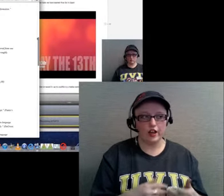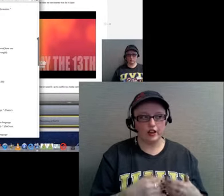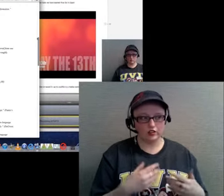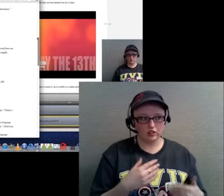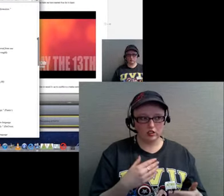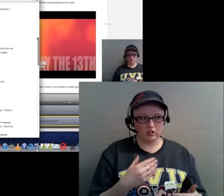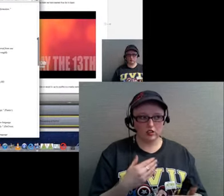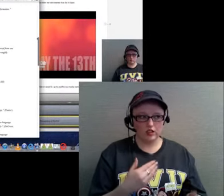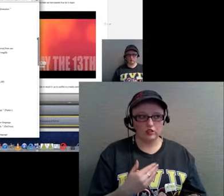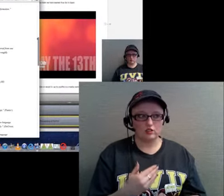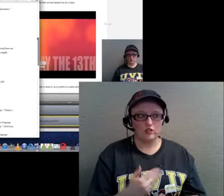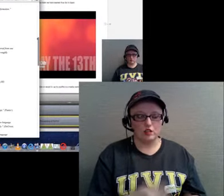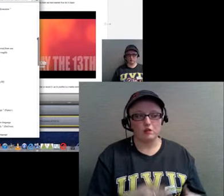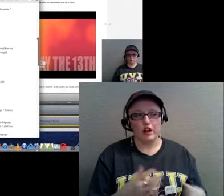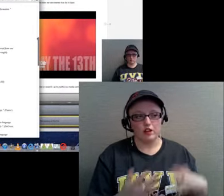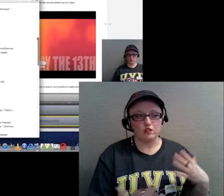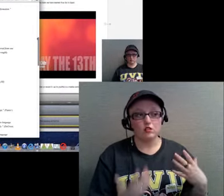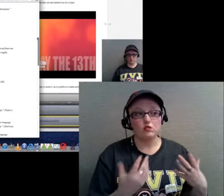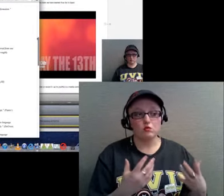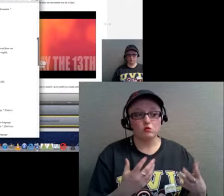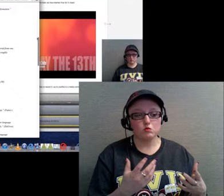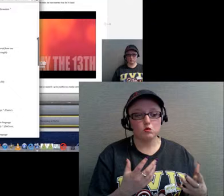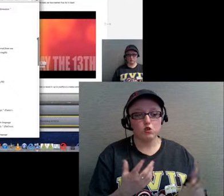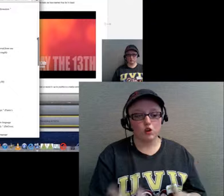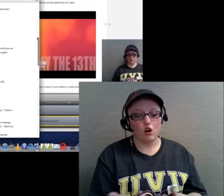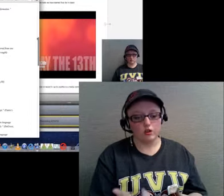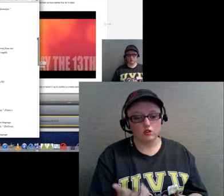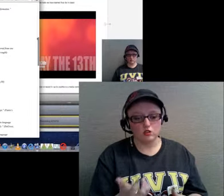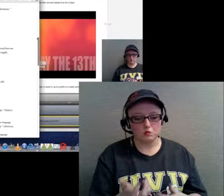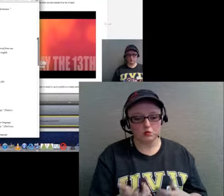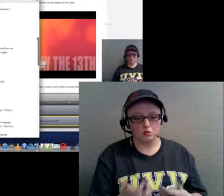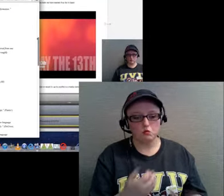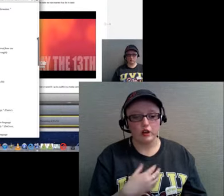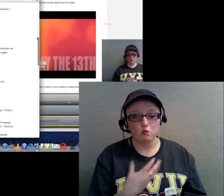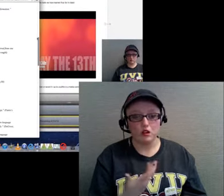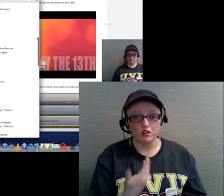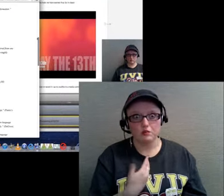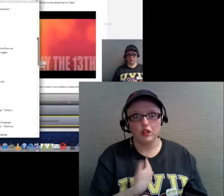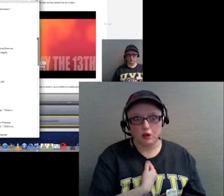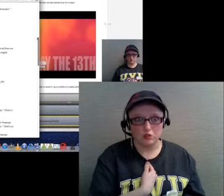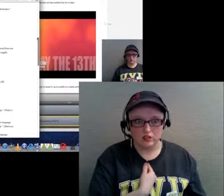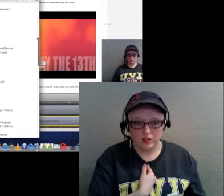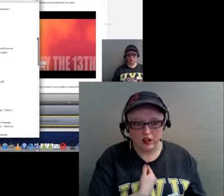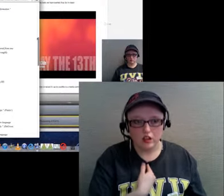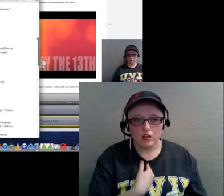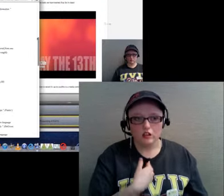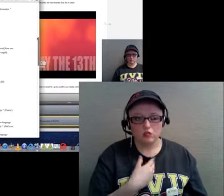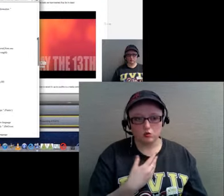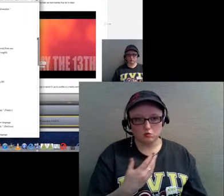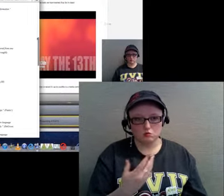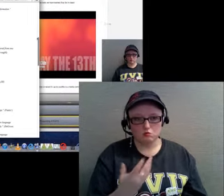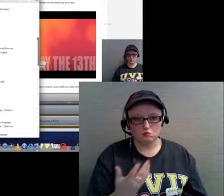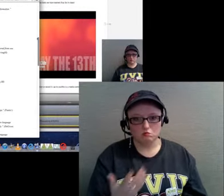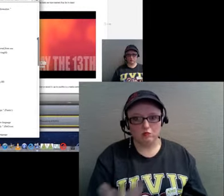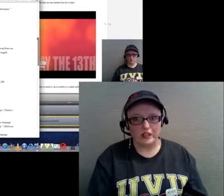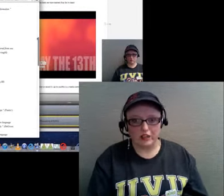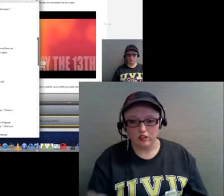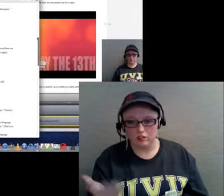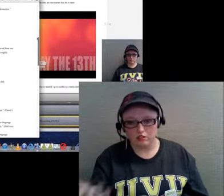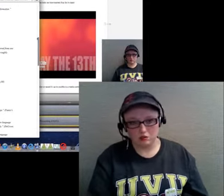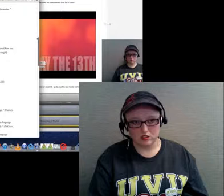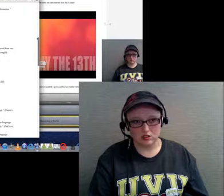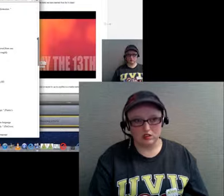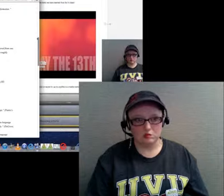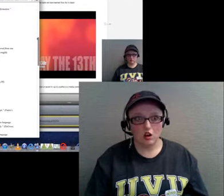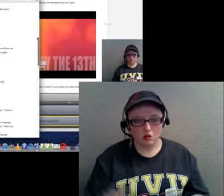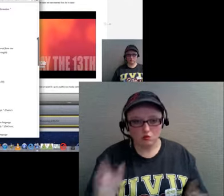expression and statement I took on to be like something I would say to my date if